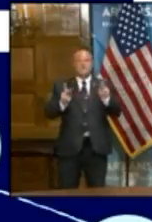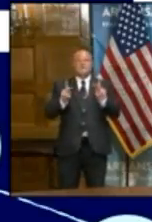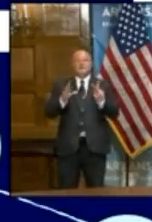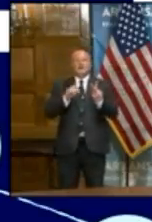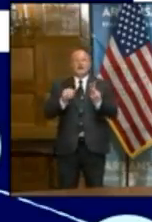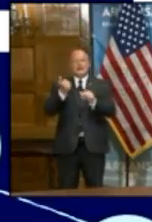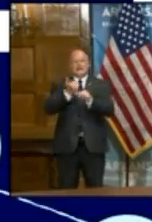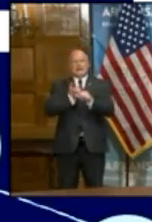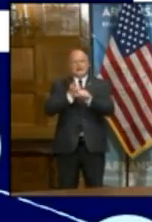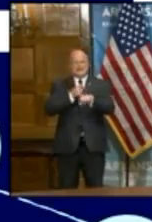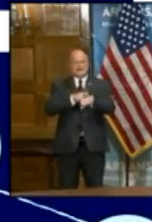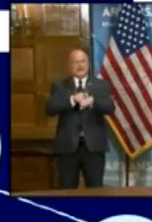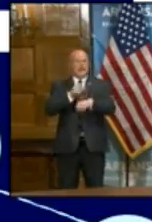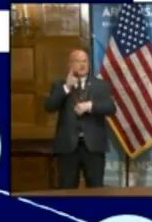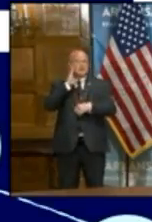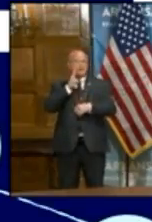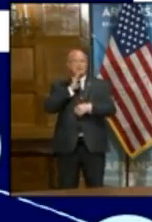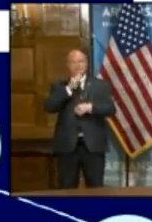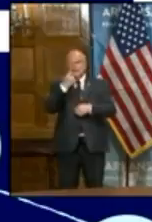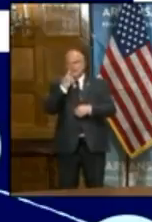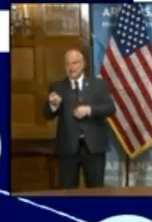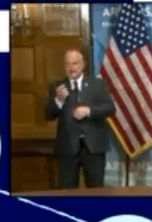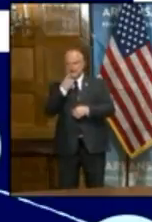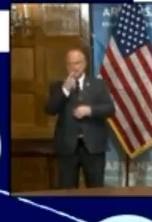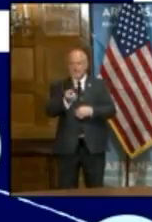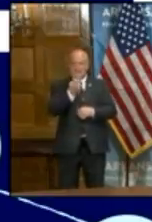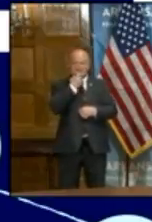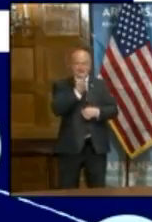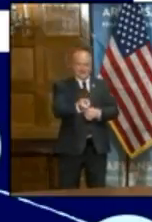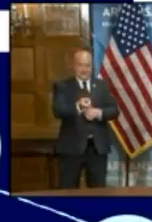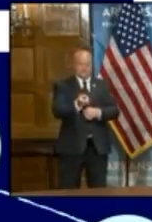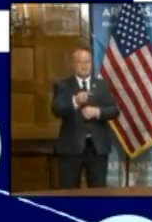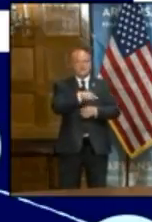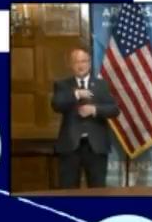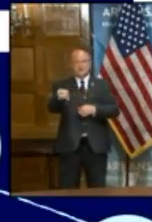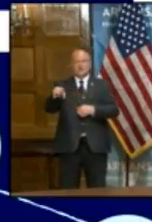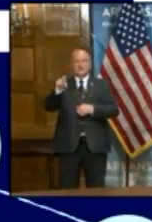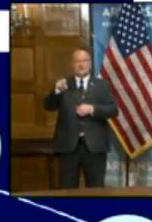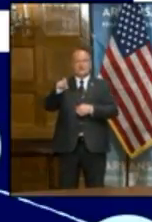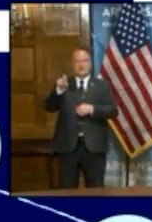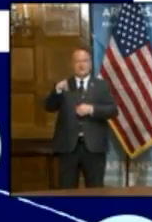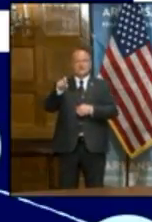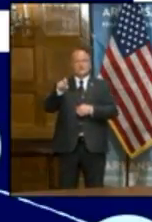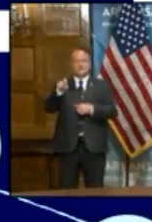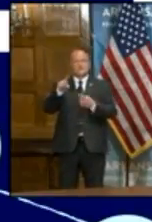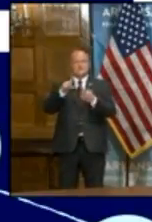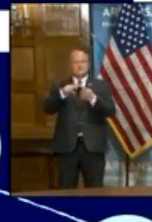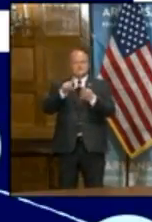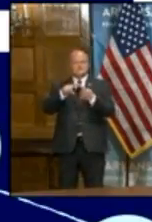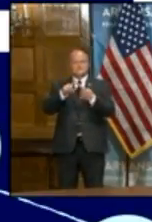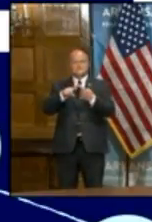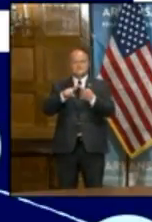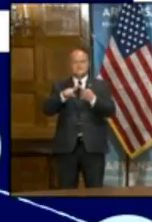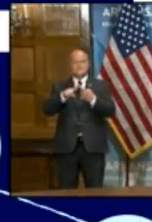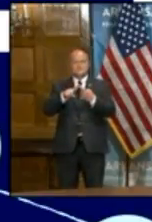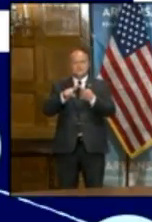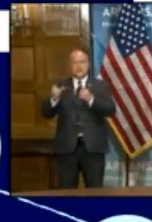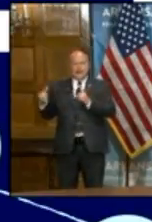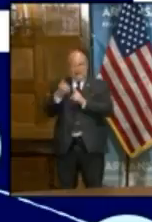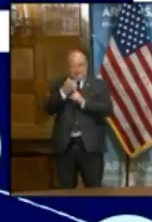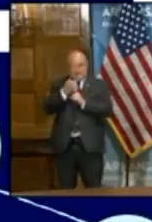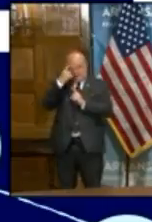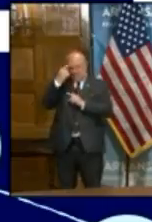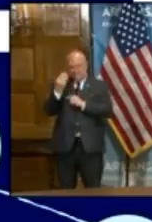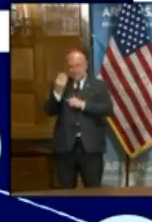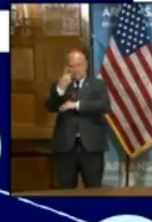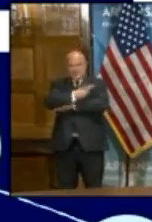and in each instance will be telling them that they either need to be isolated